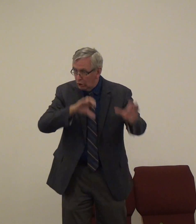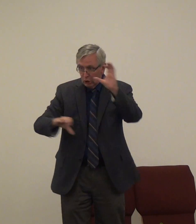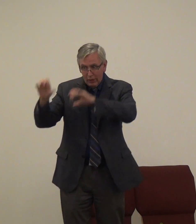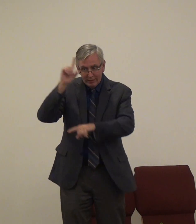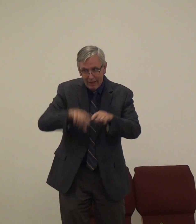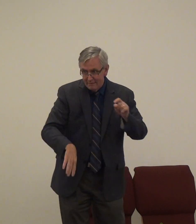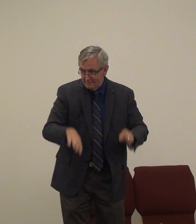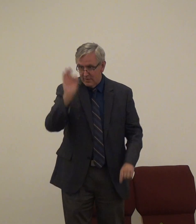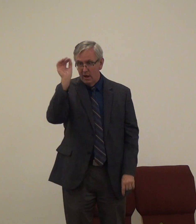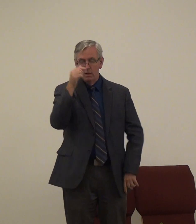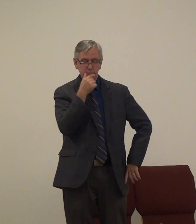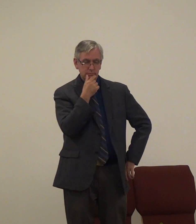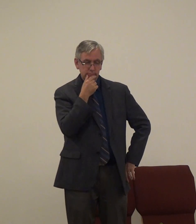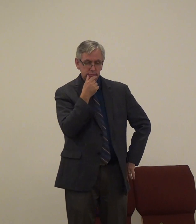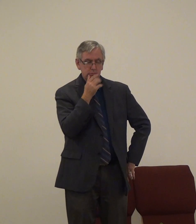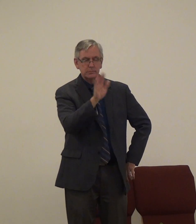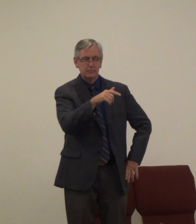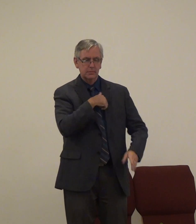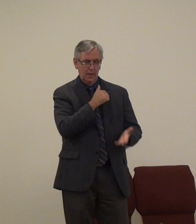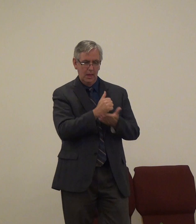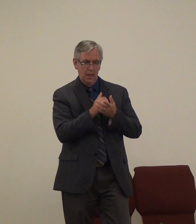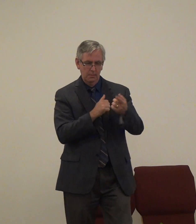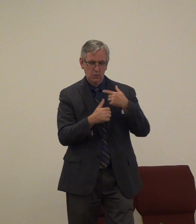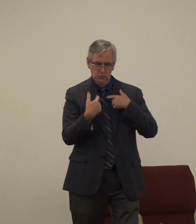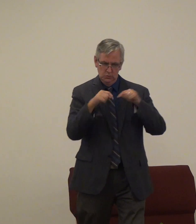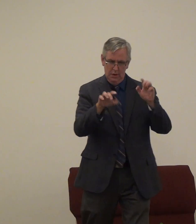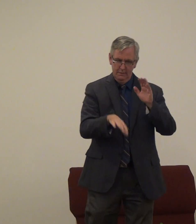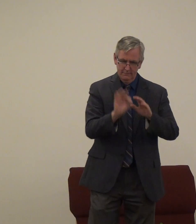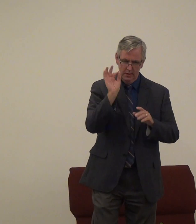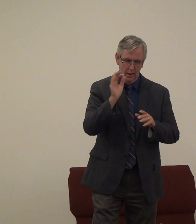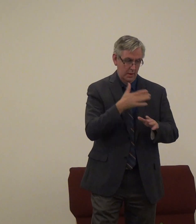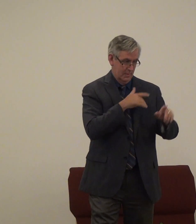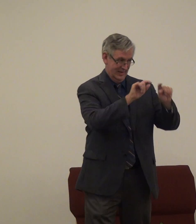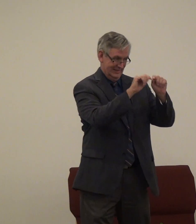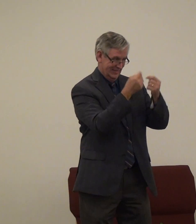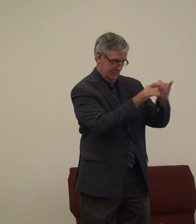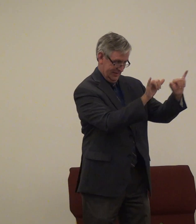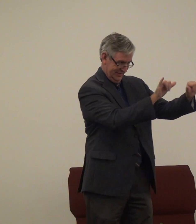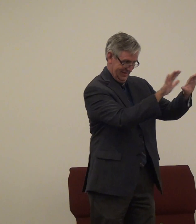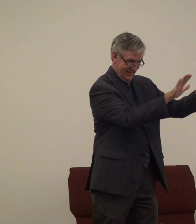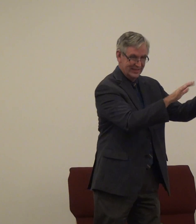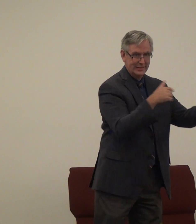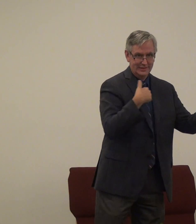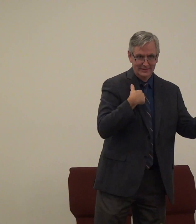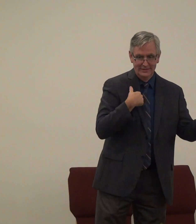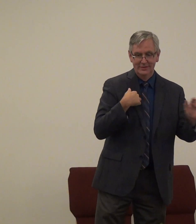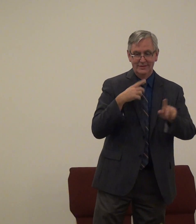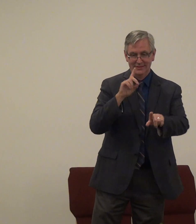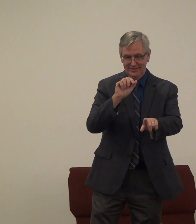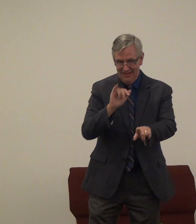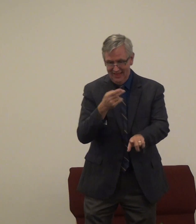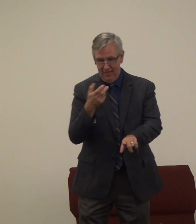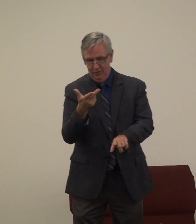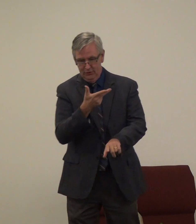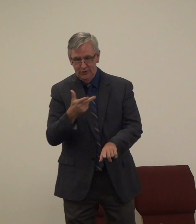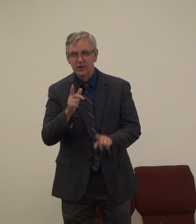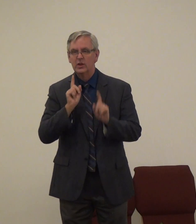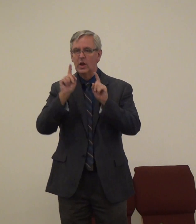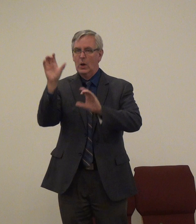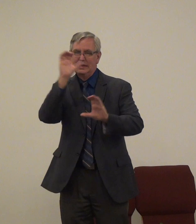on the reservation. She said, oh, I've been looking. I can't find any other deaf people. I said, well, let me try and help you. So we left our team behind, and Danny and Heather